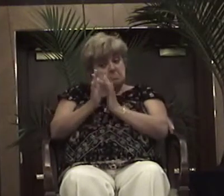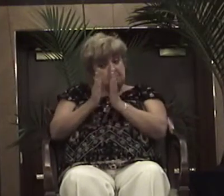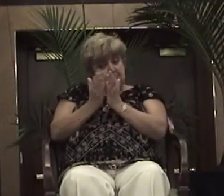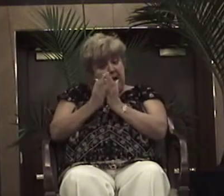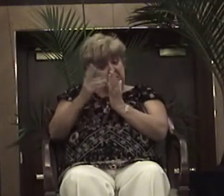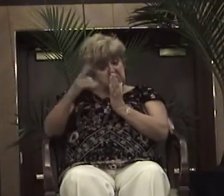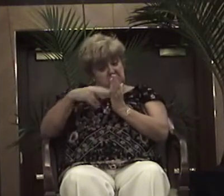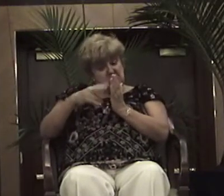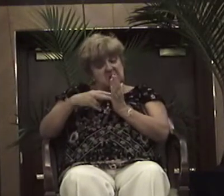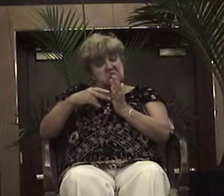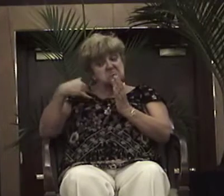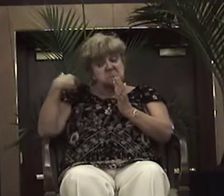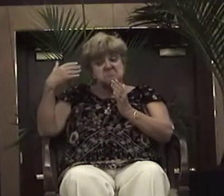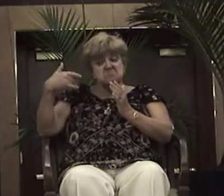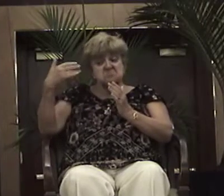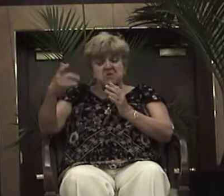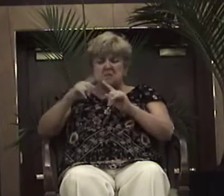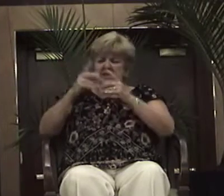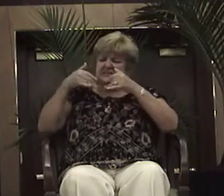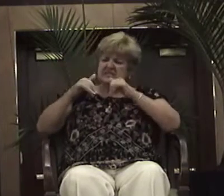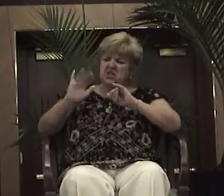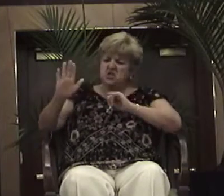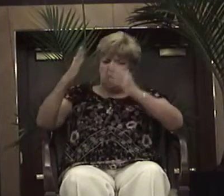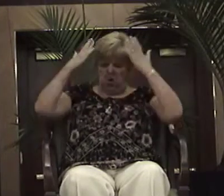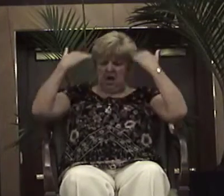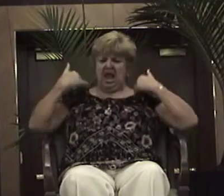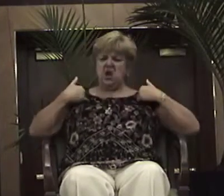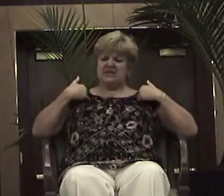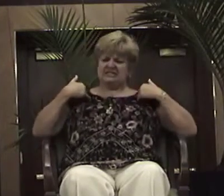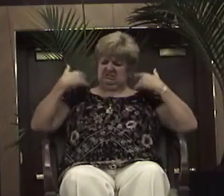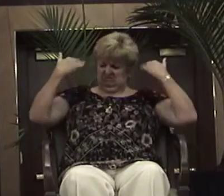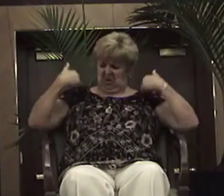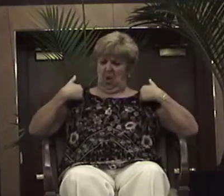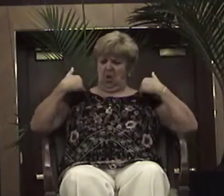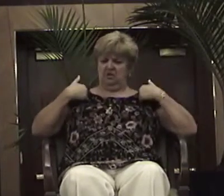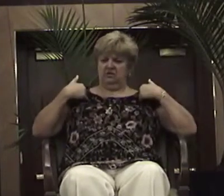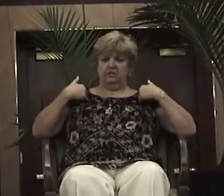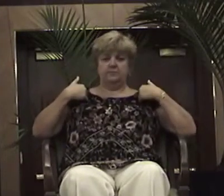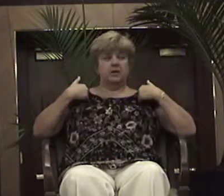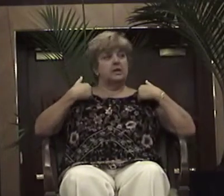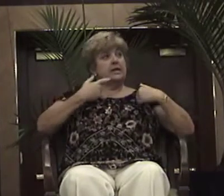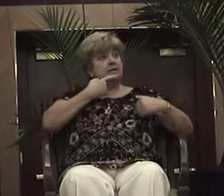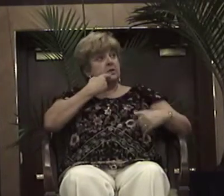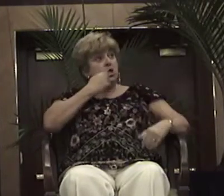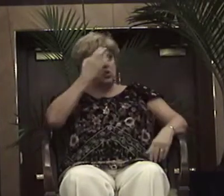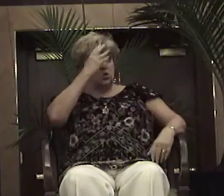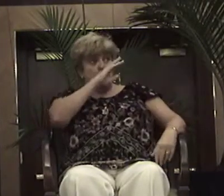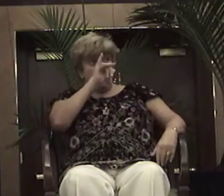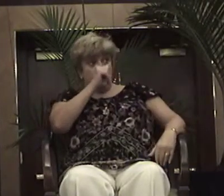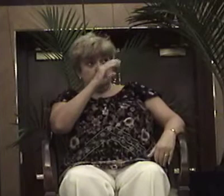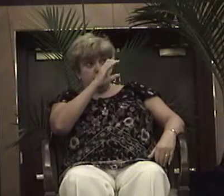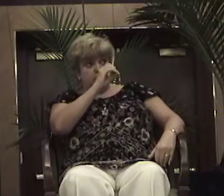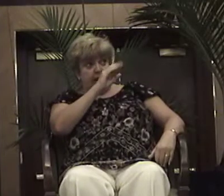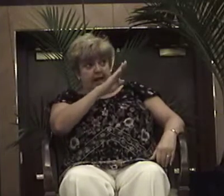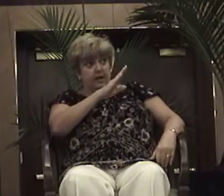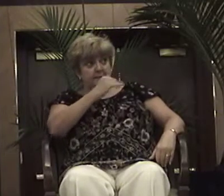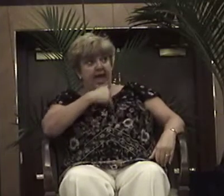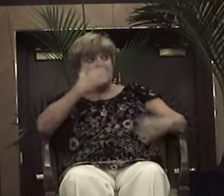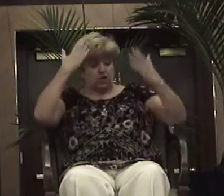that long hair." And he looked at his father and he said, "You know, Jacob had long hair. And Moses